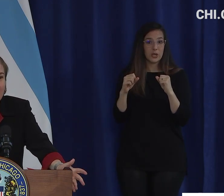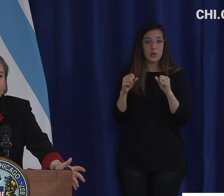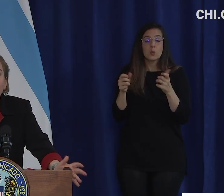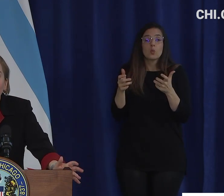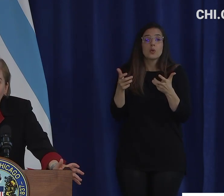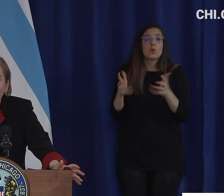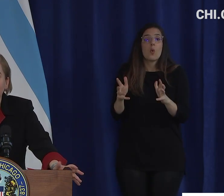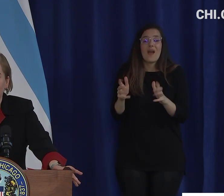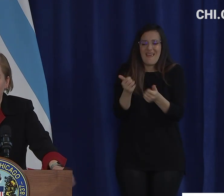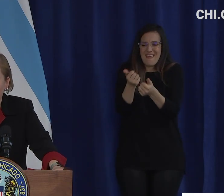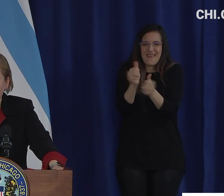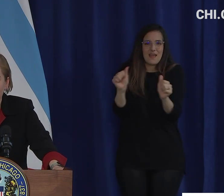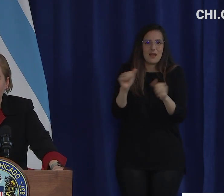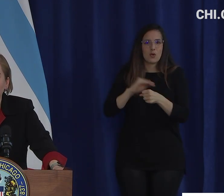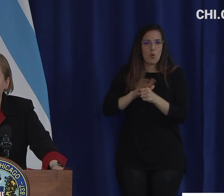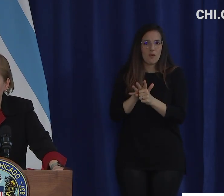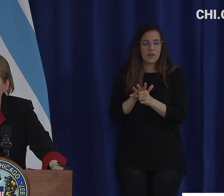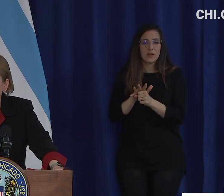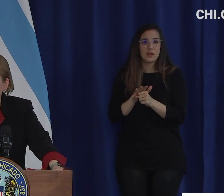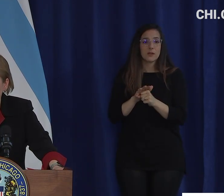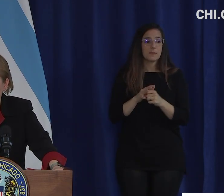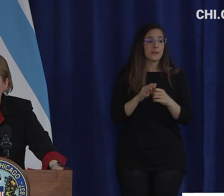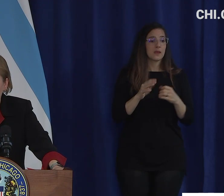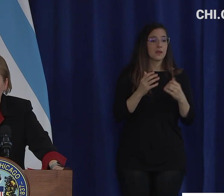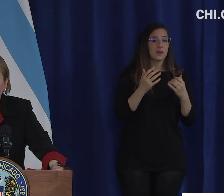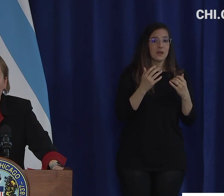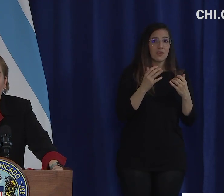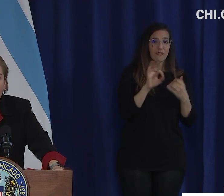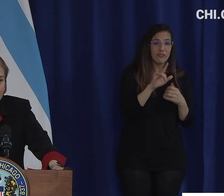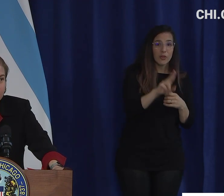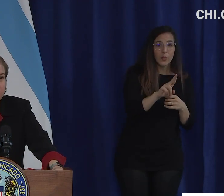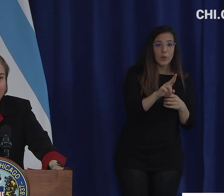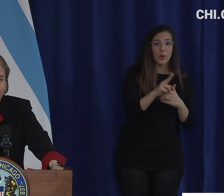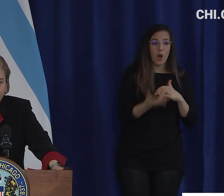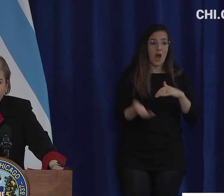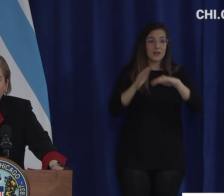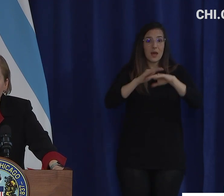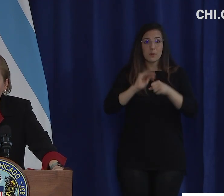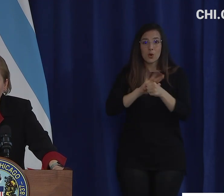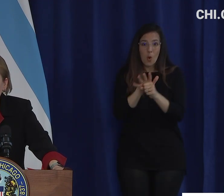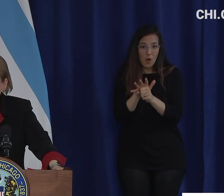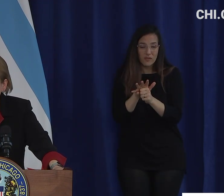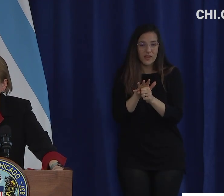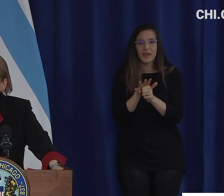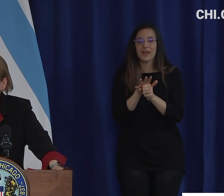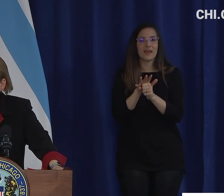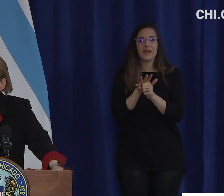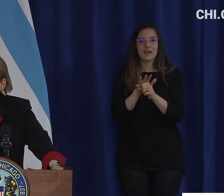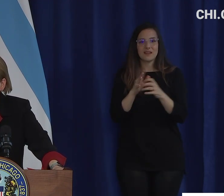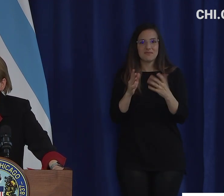on top of our predictable pandemic, which is our flu season every year. Our hospitals get full every